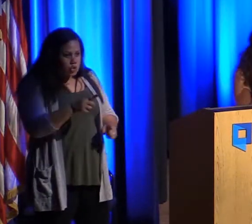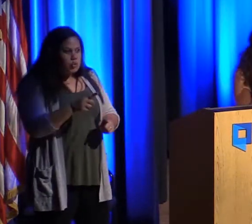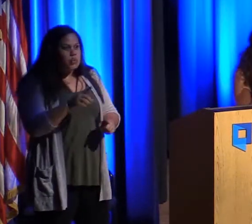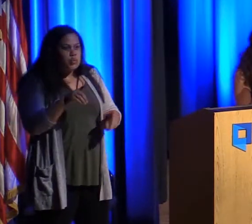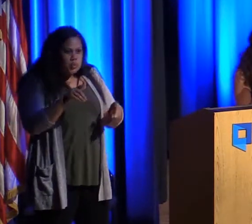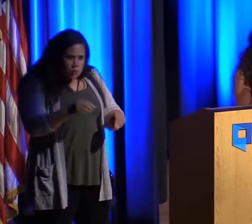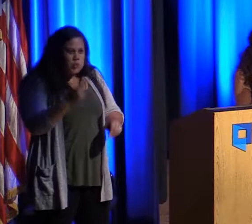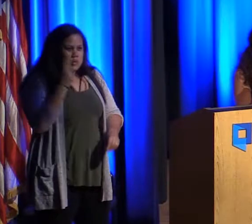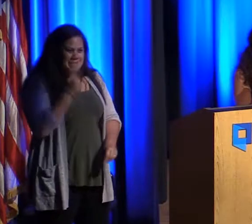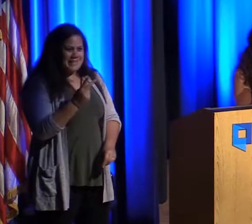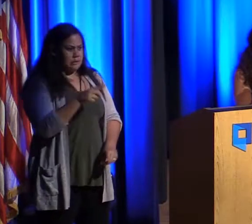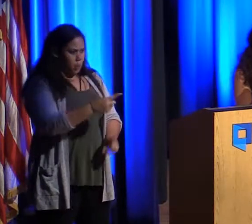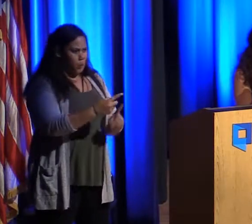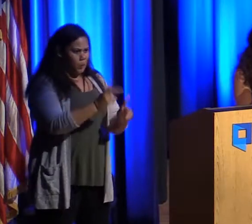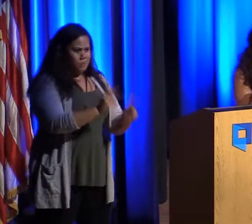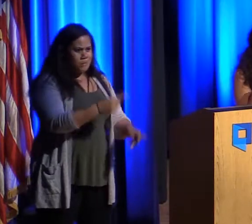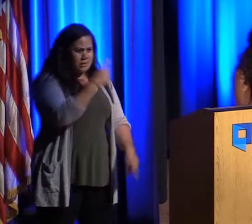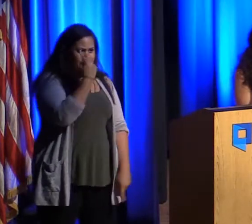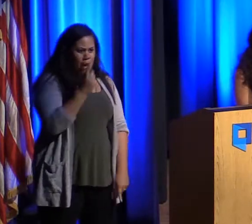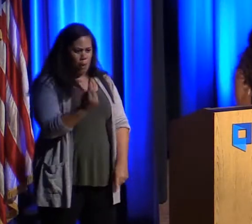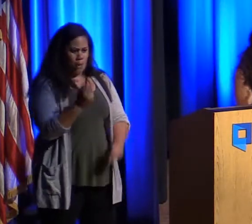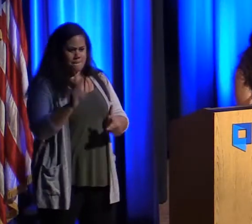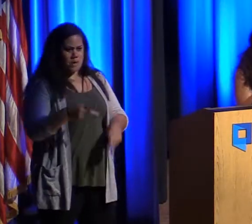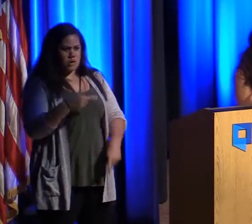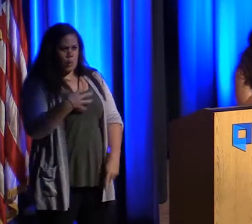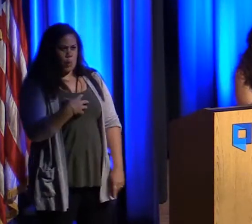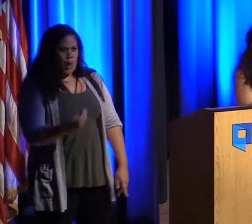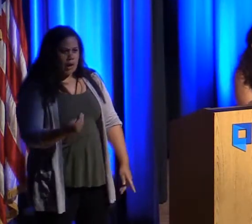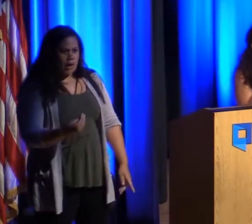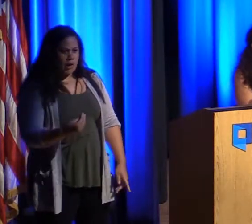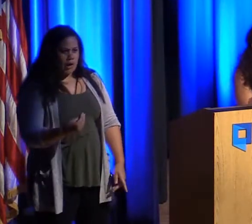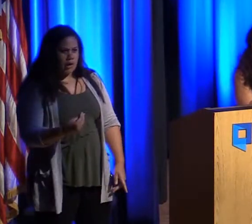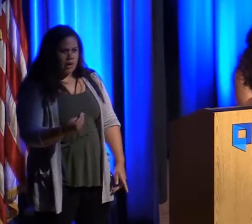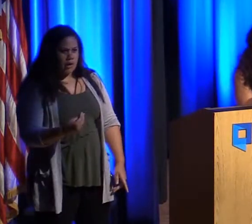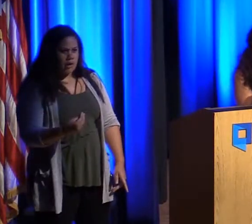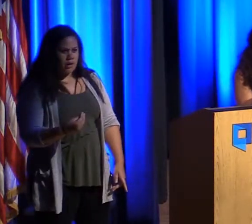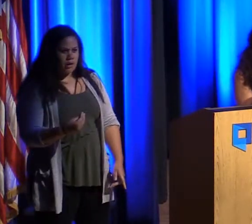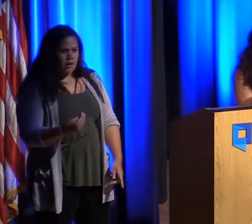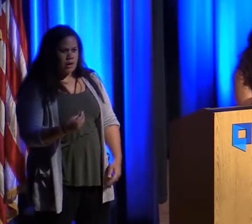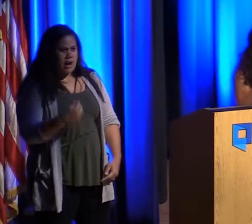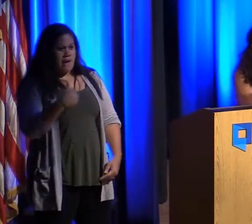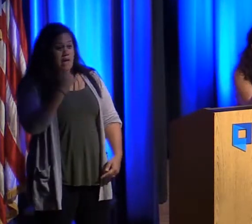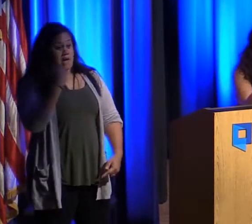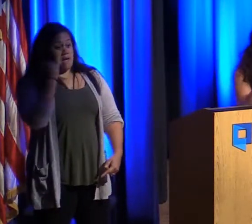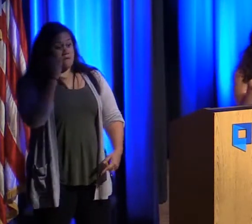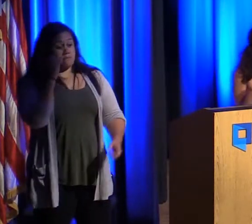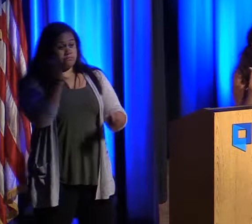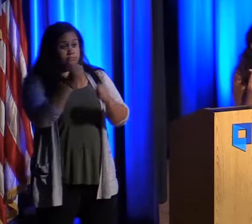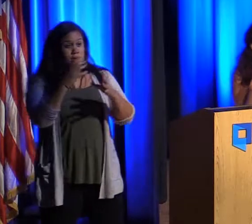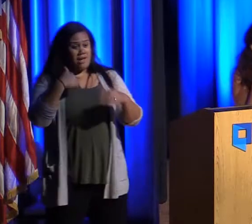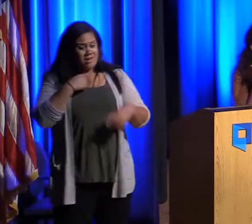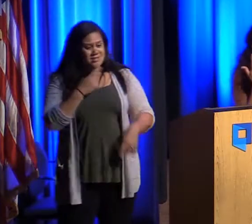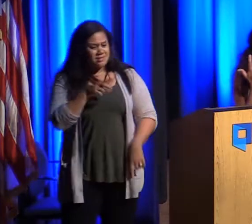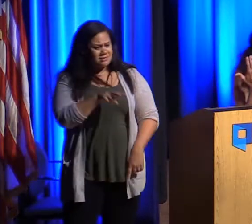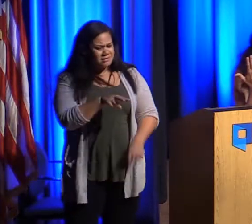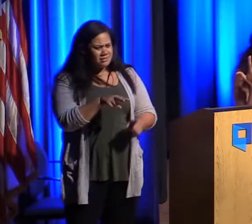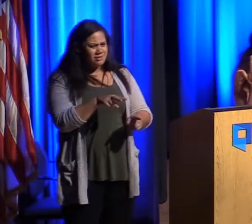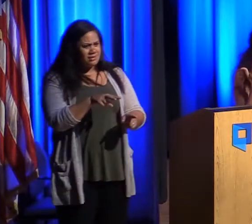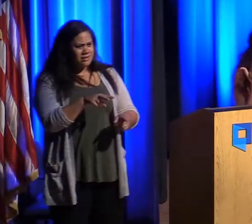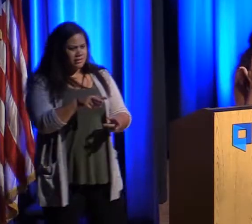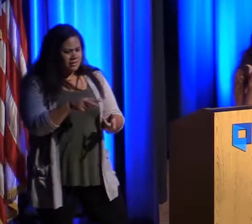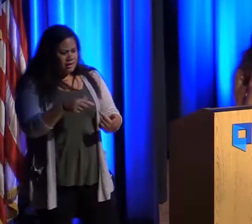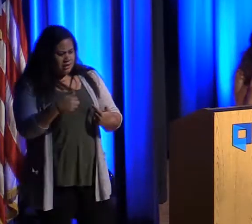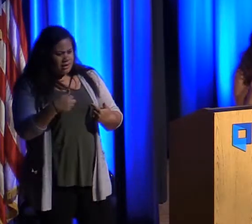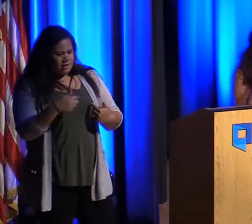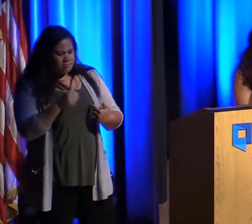see difference, right? And if I deny that I see the color of your skin, first of all, the person that I'm looking at is like,